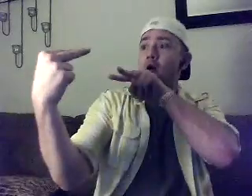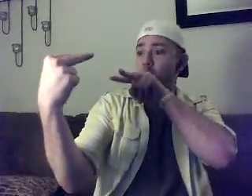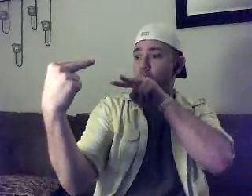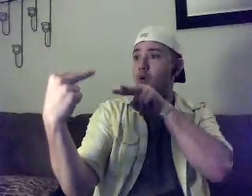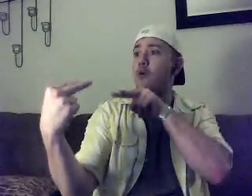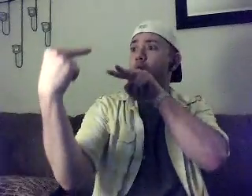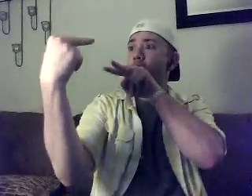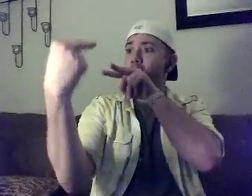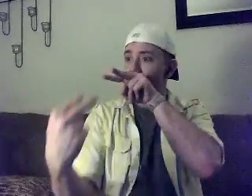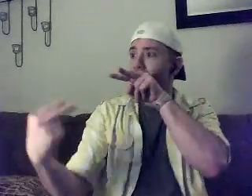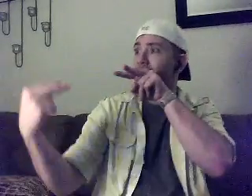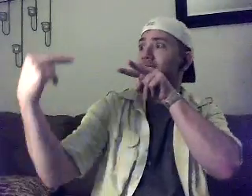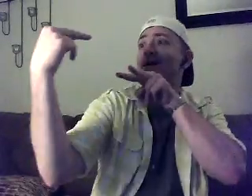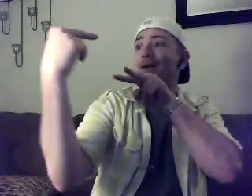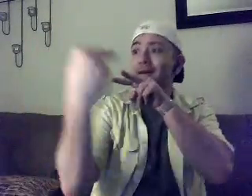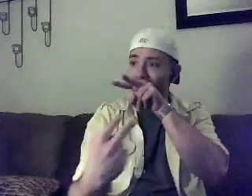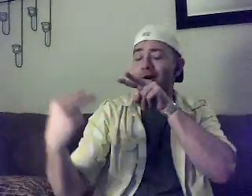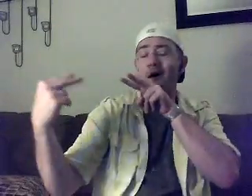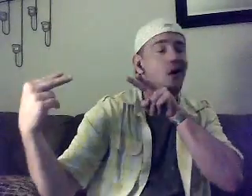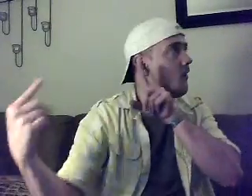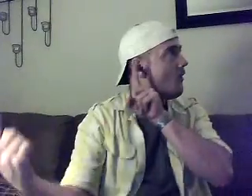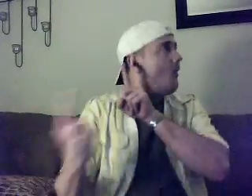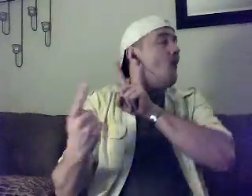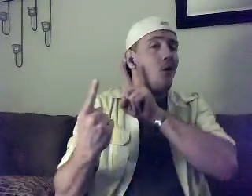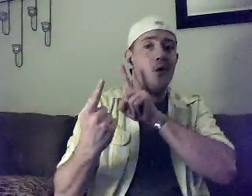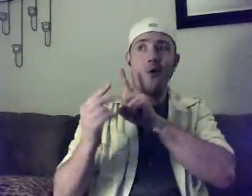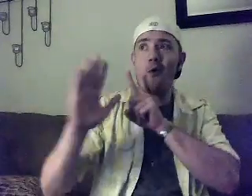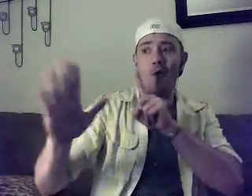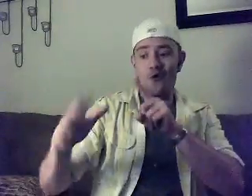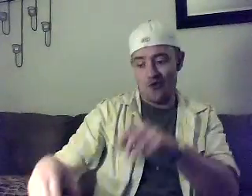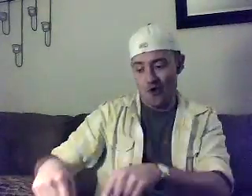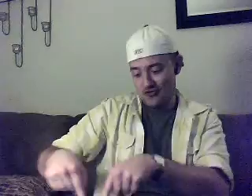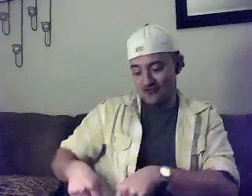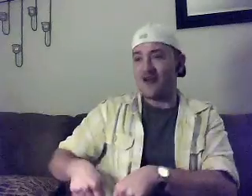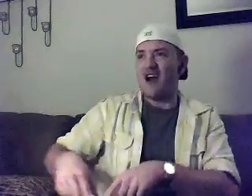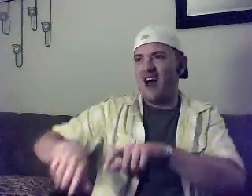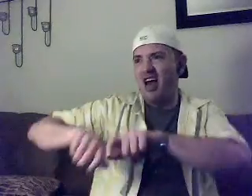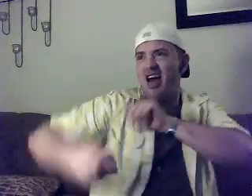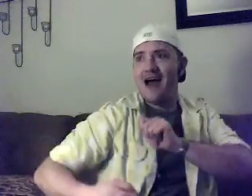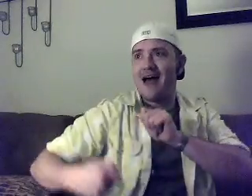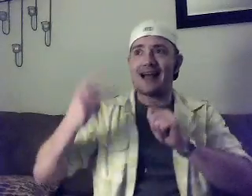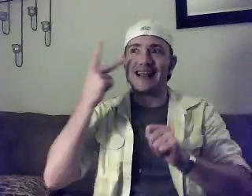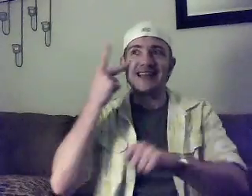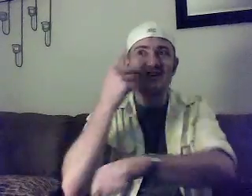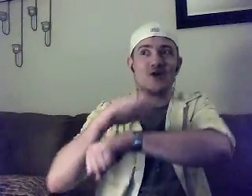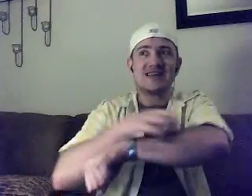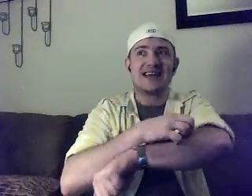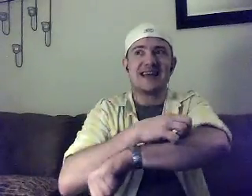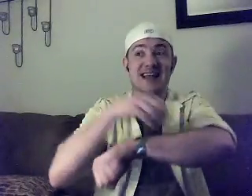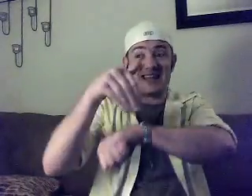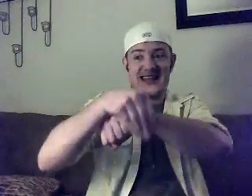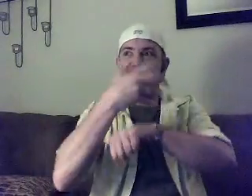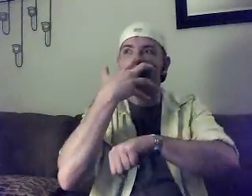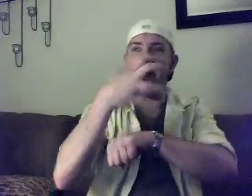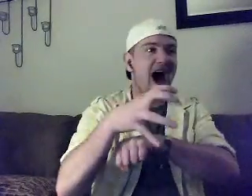my way Your stare was holding Red jeans, skin was showing Heart and eye, wind was blowing Where you think you're